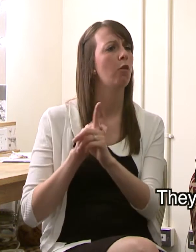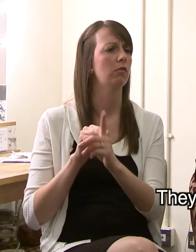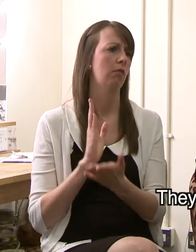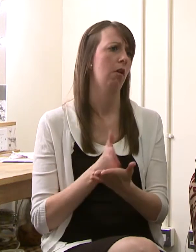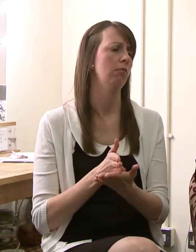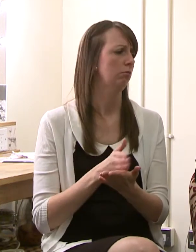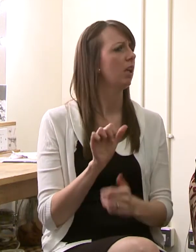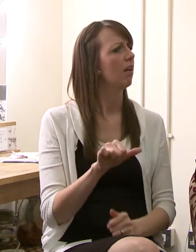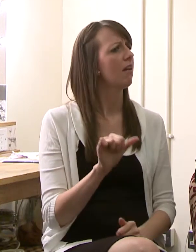yeah.